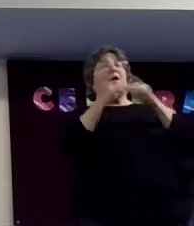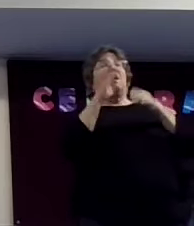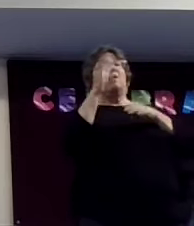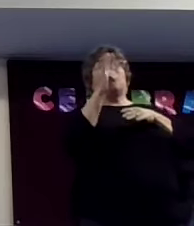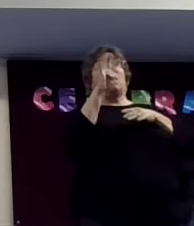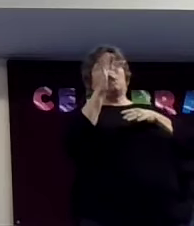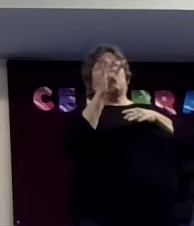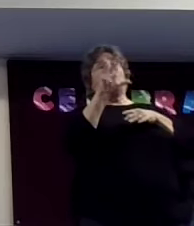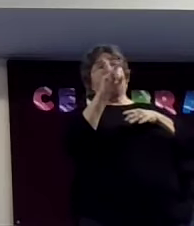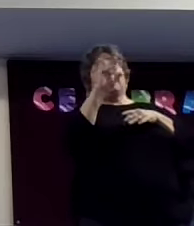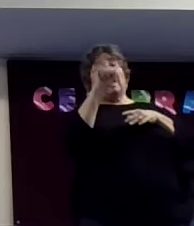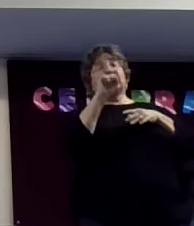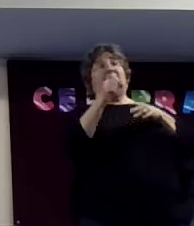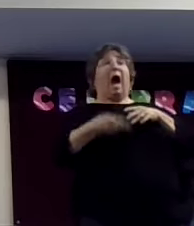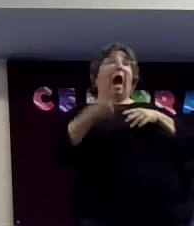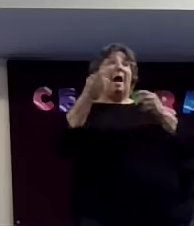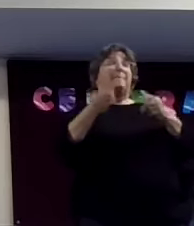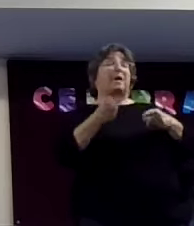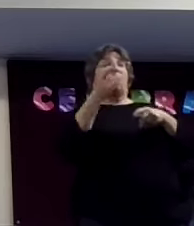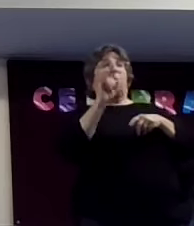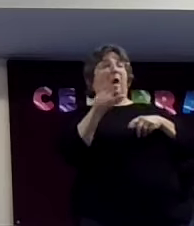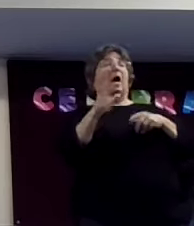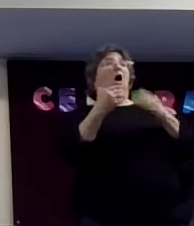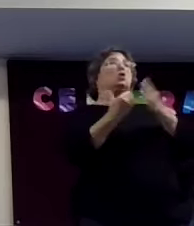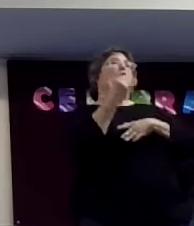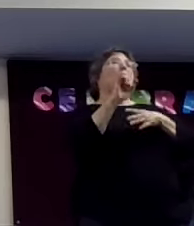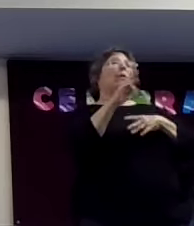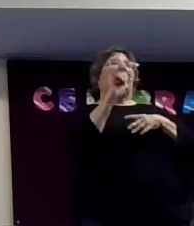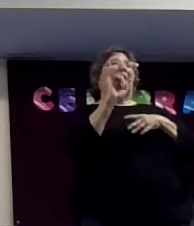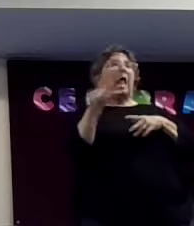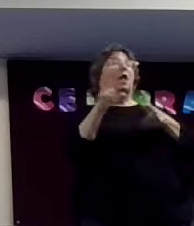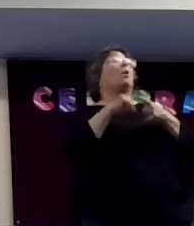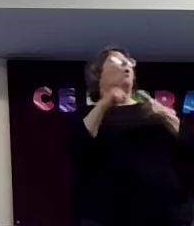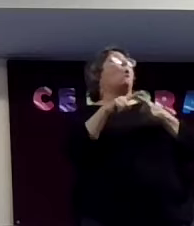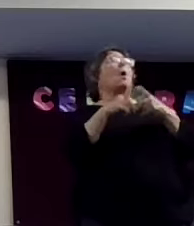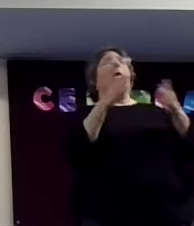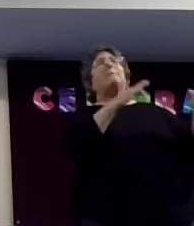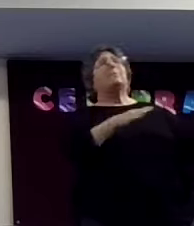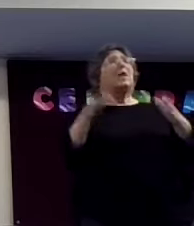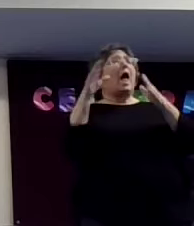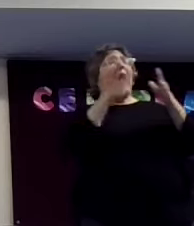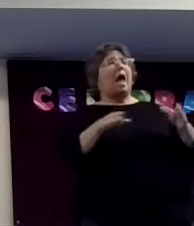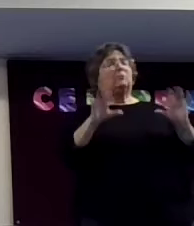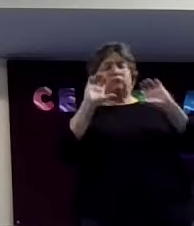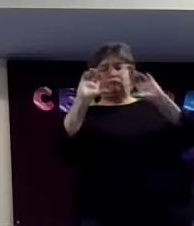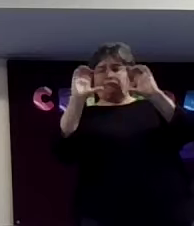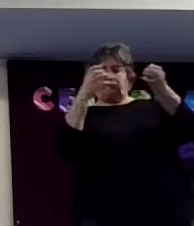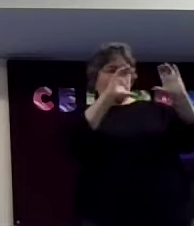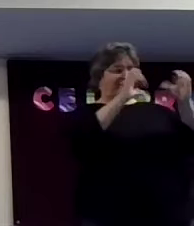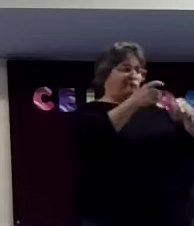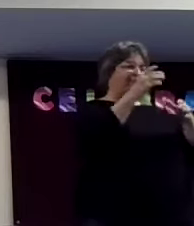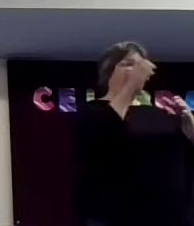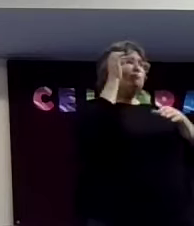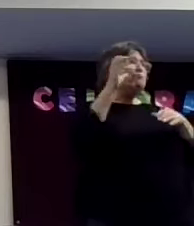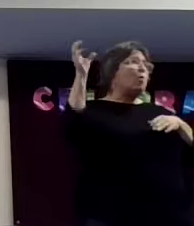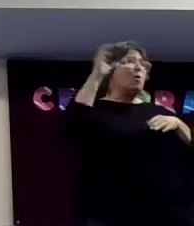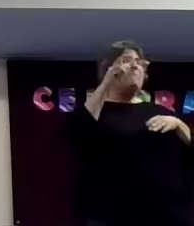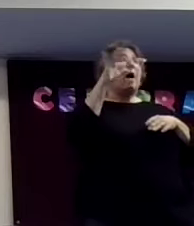43,000 miles of high-speed rail, a new Erie Canal of sorts, or a bold plan to colonize the moon and